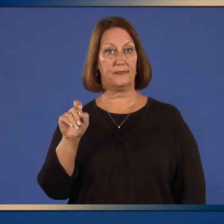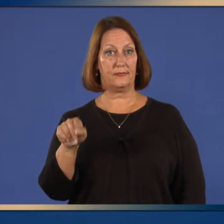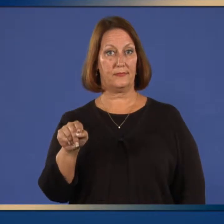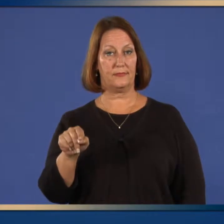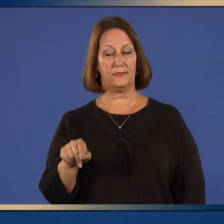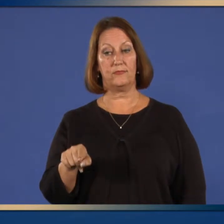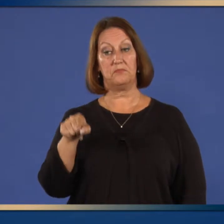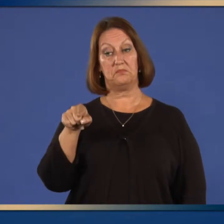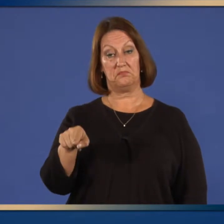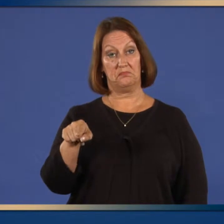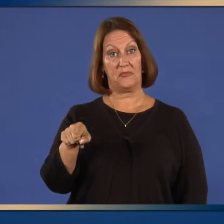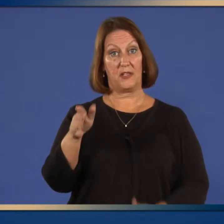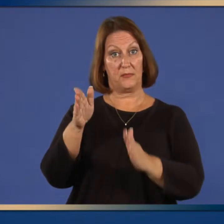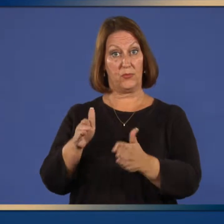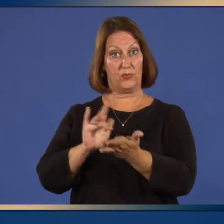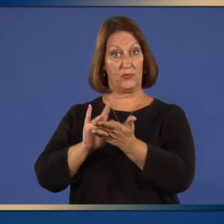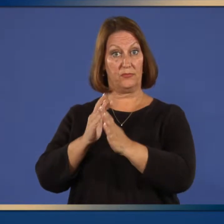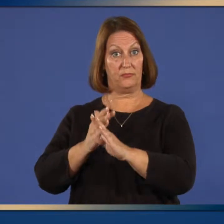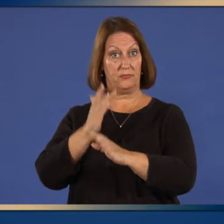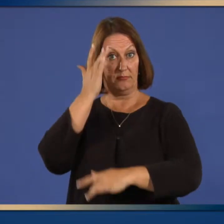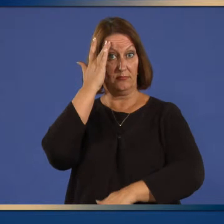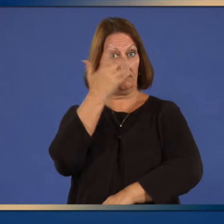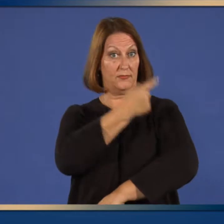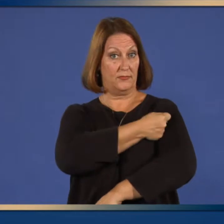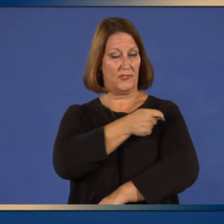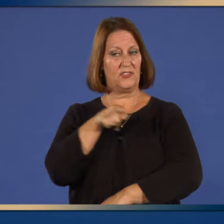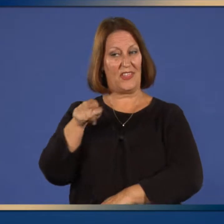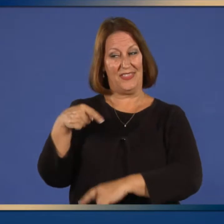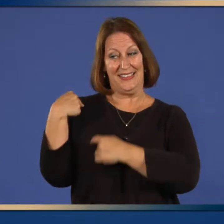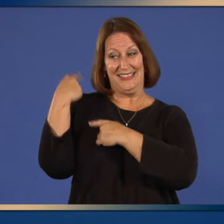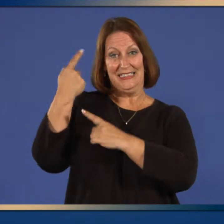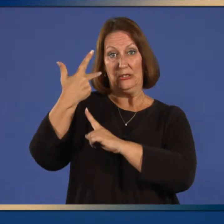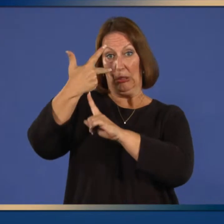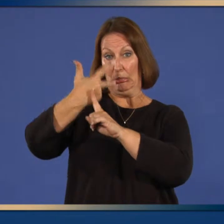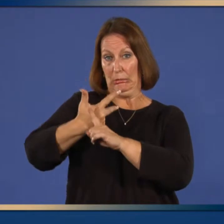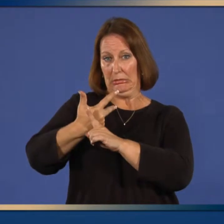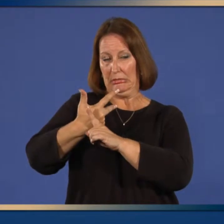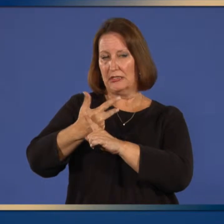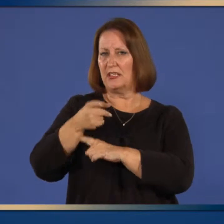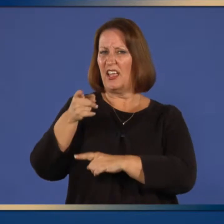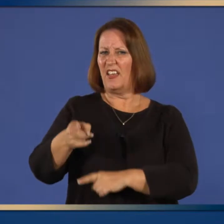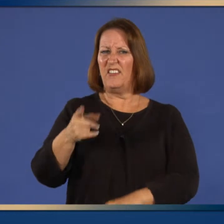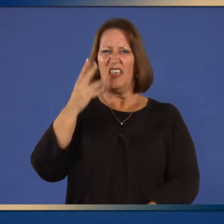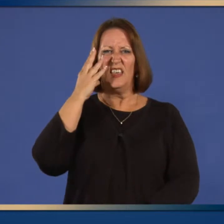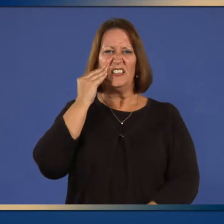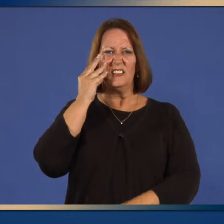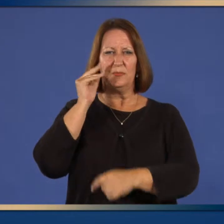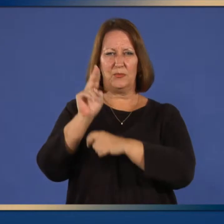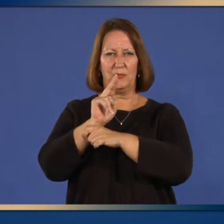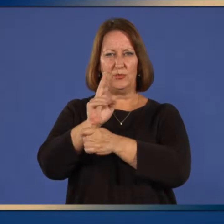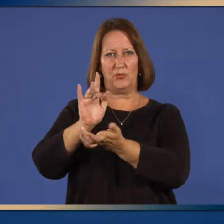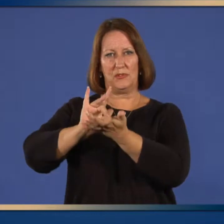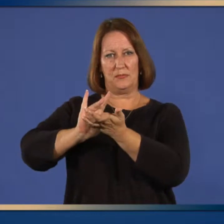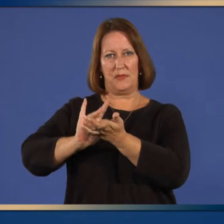Eight, in the past 3 months, has the child taken cortisone,